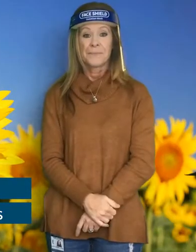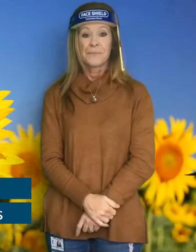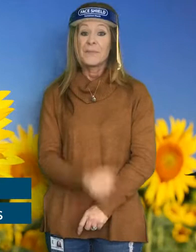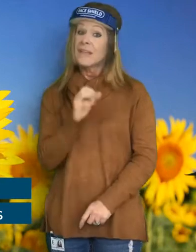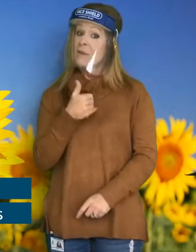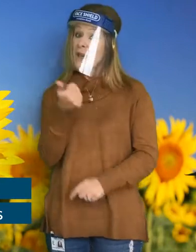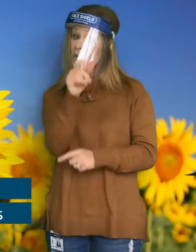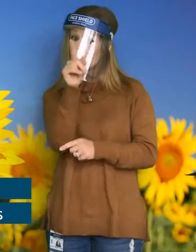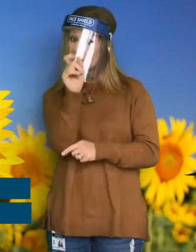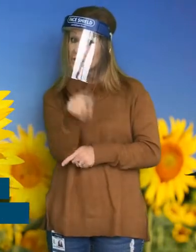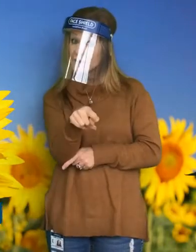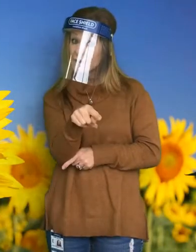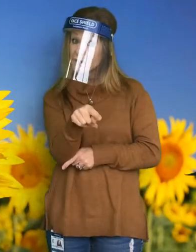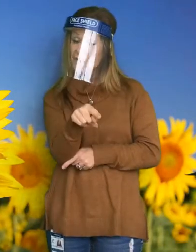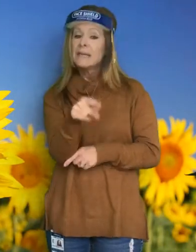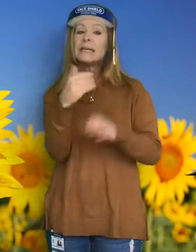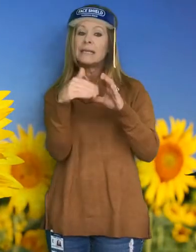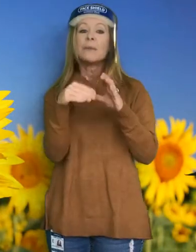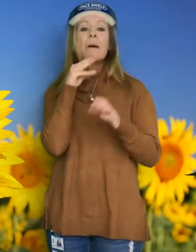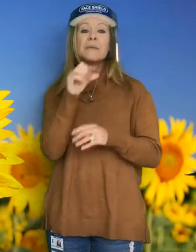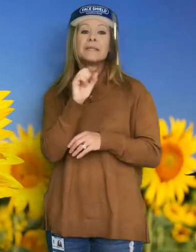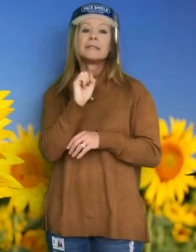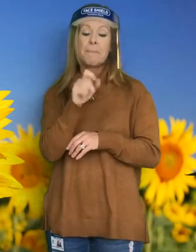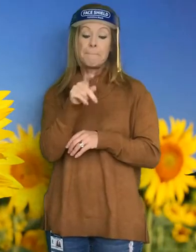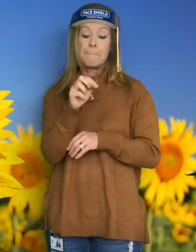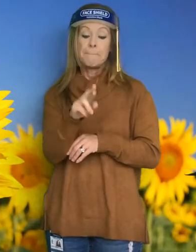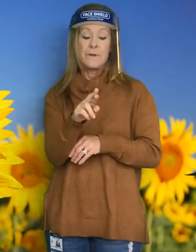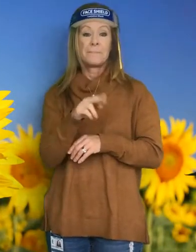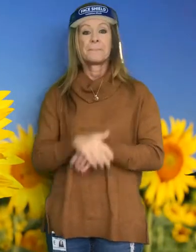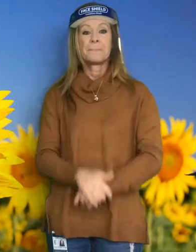If you have questions, email Mrs. Spear.